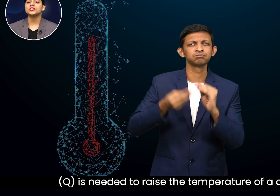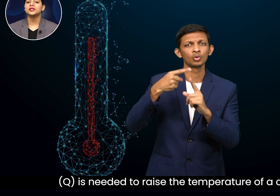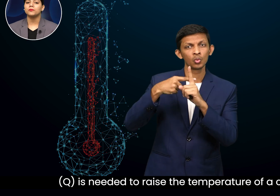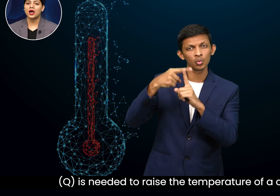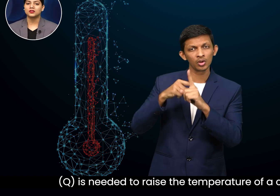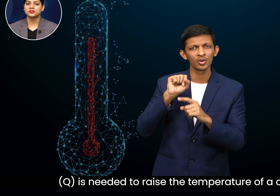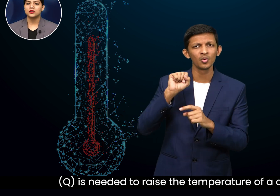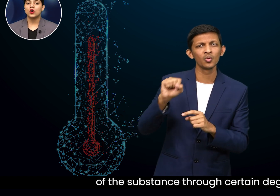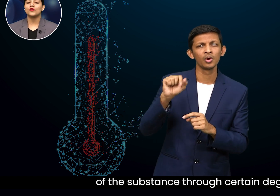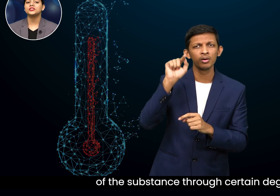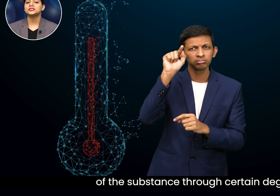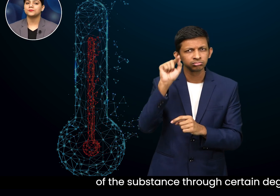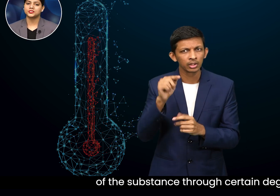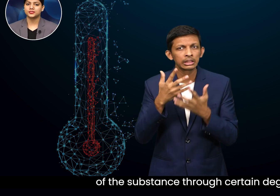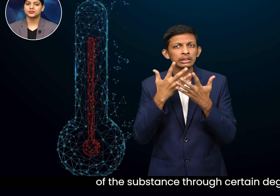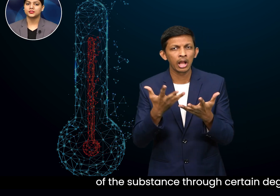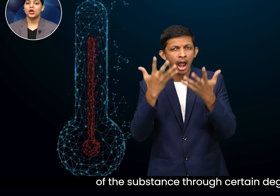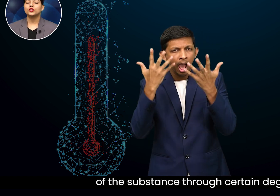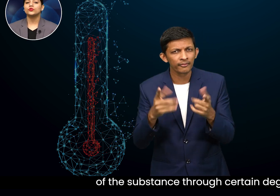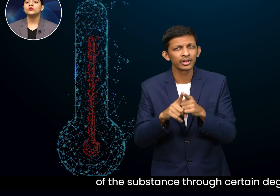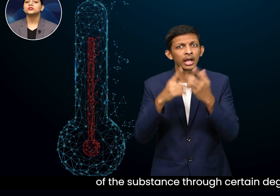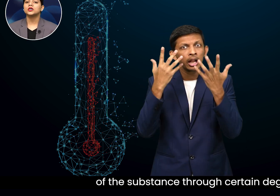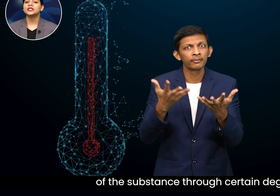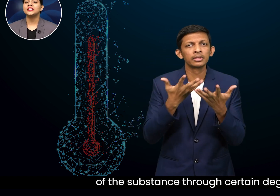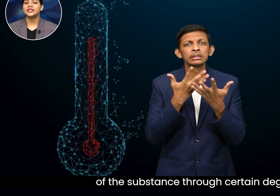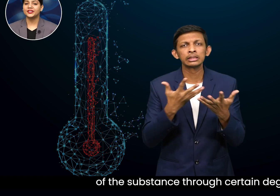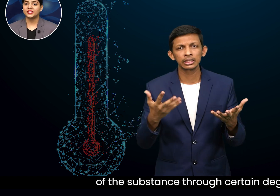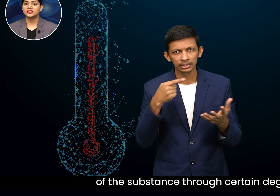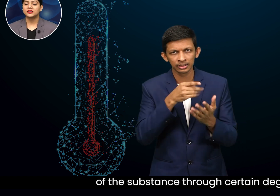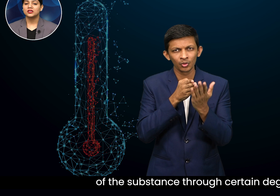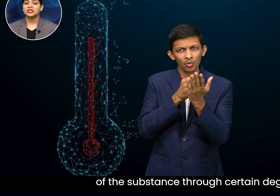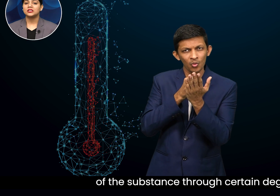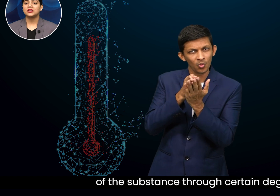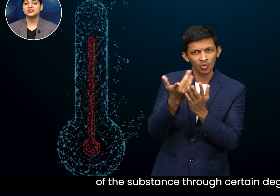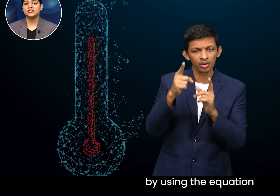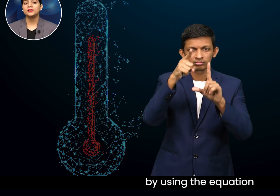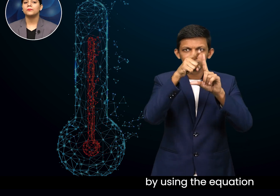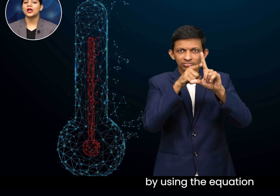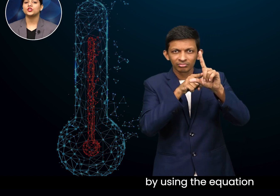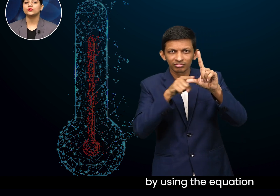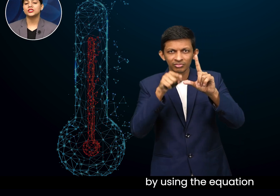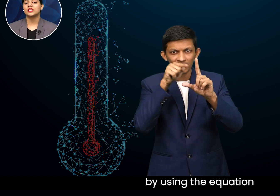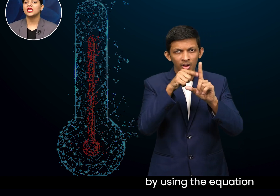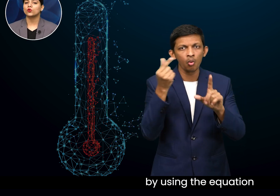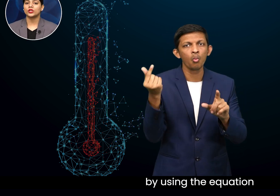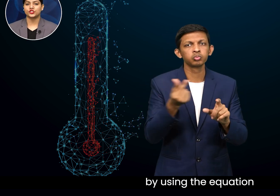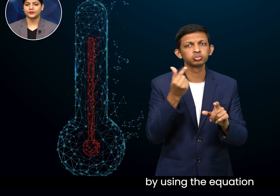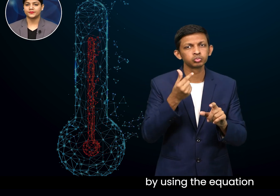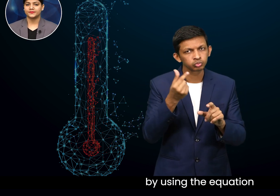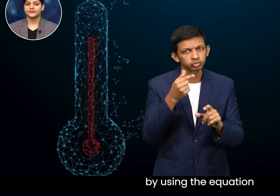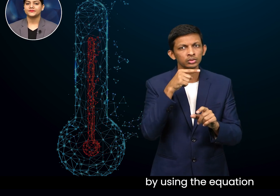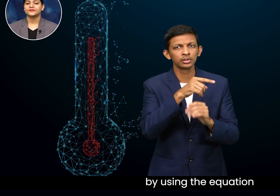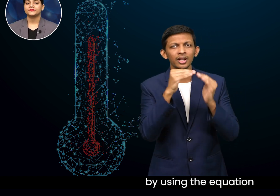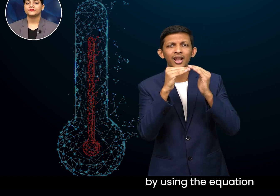a certain mass of the substance through certain degrees by using the